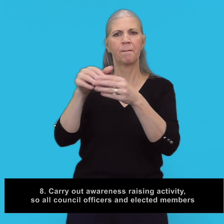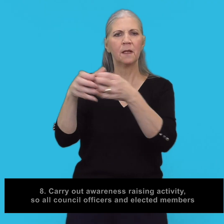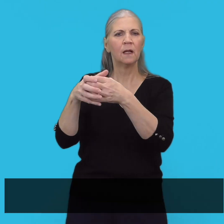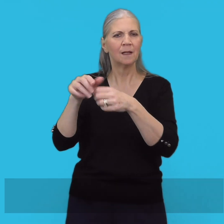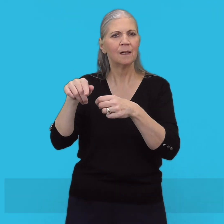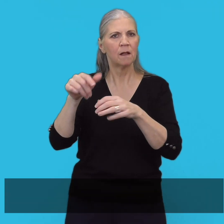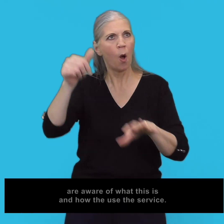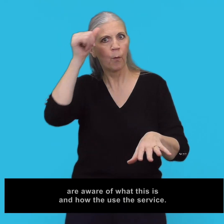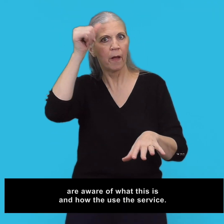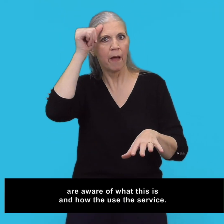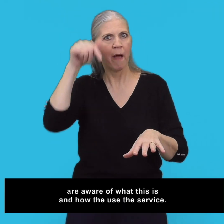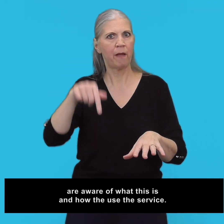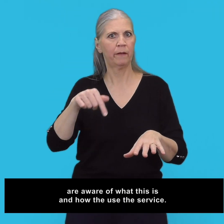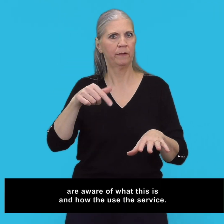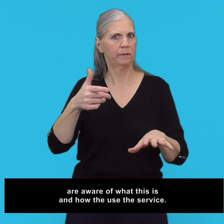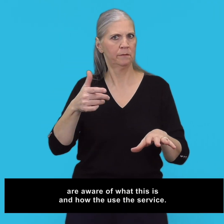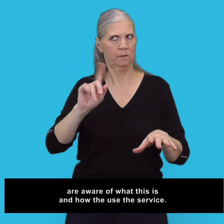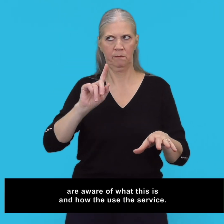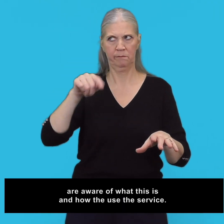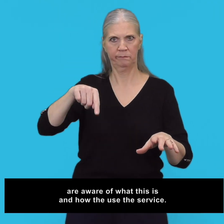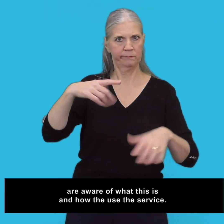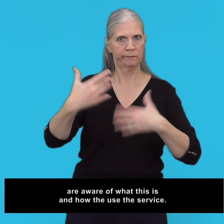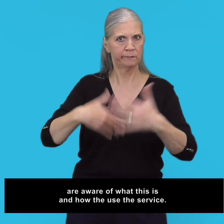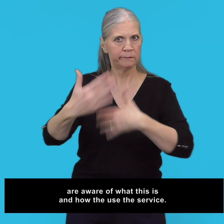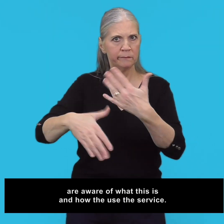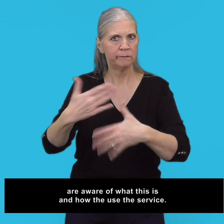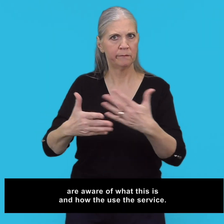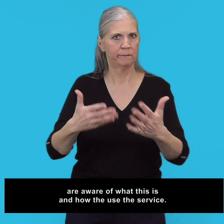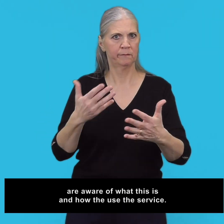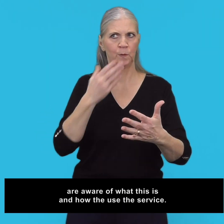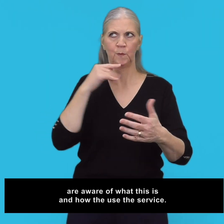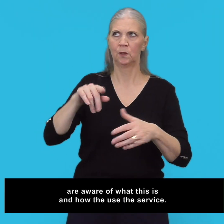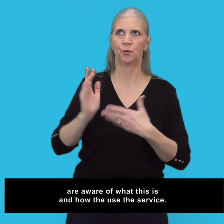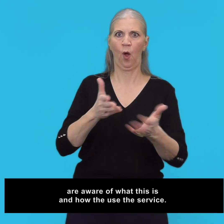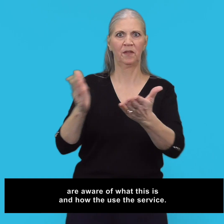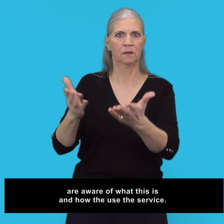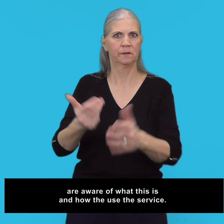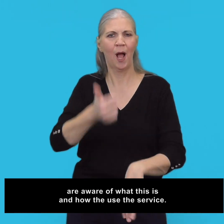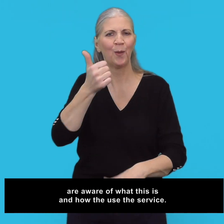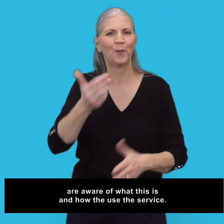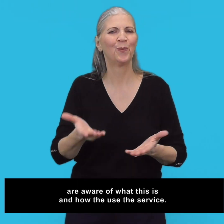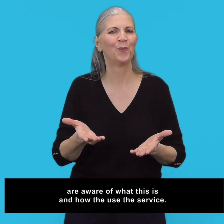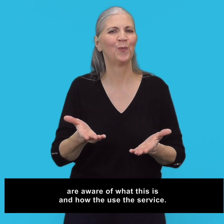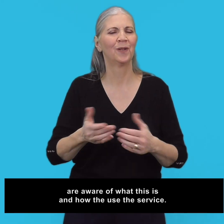aware of what this is and how they use the service.